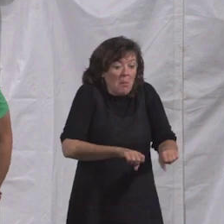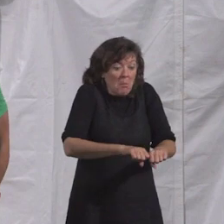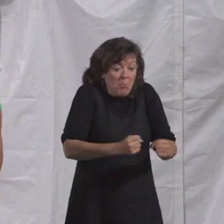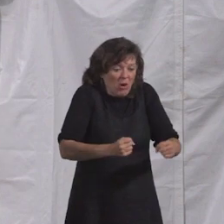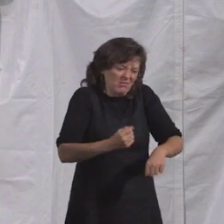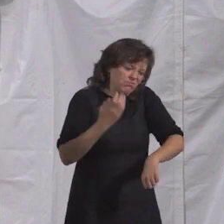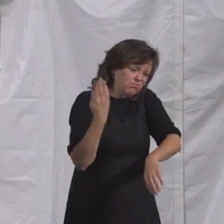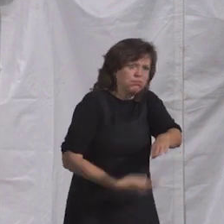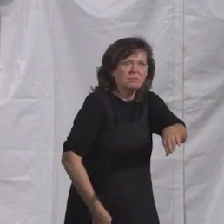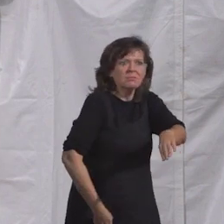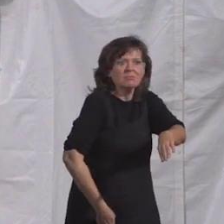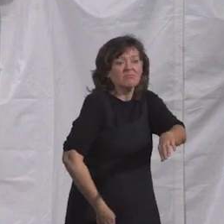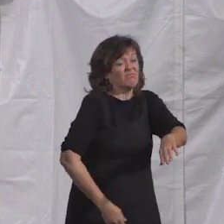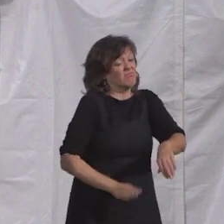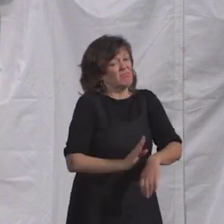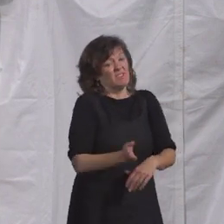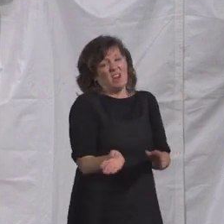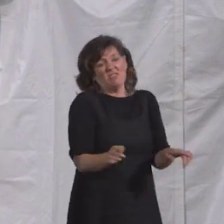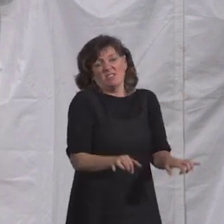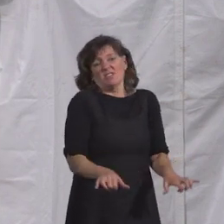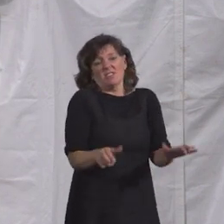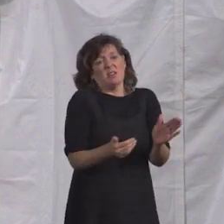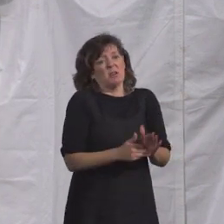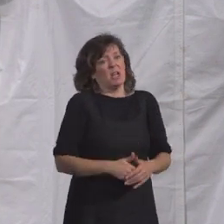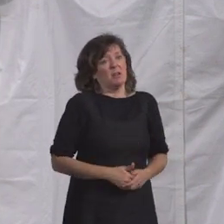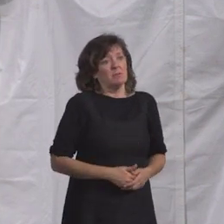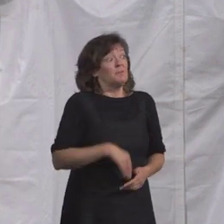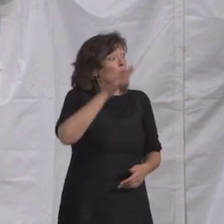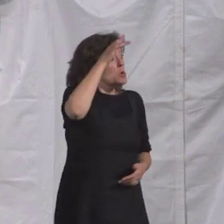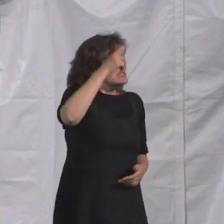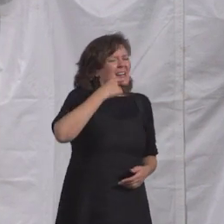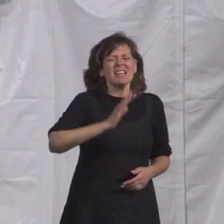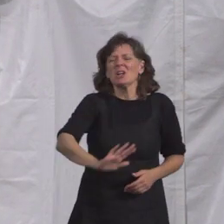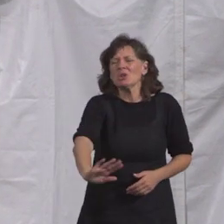no, never tie your sled to a moving car.